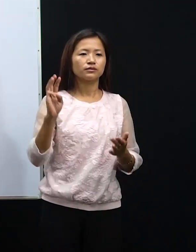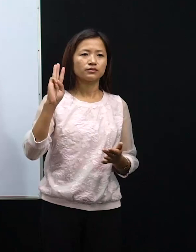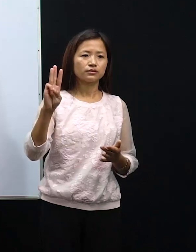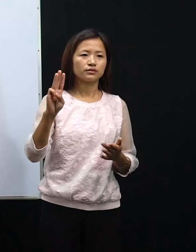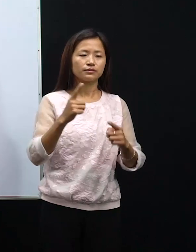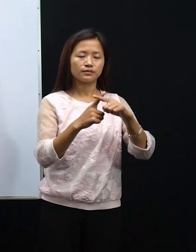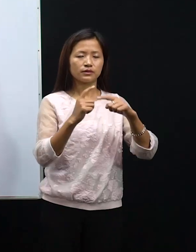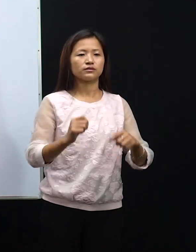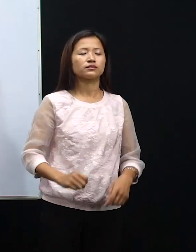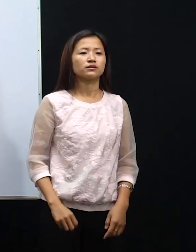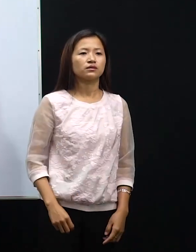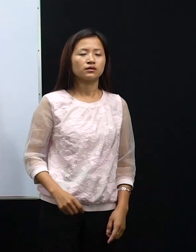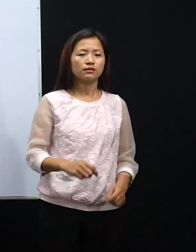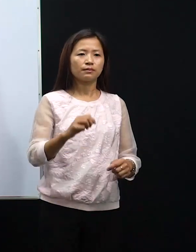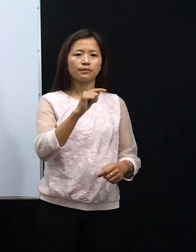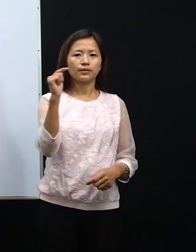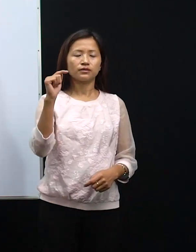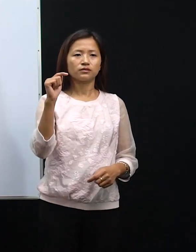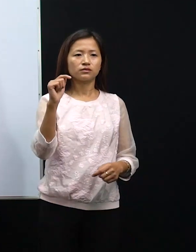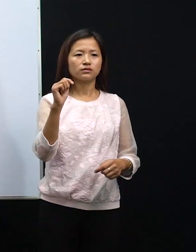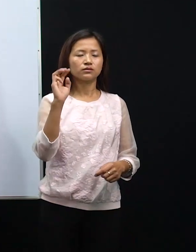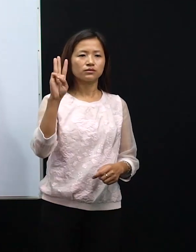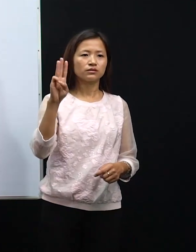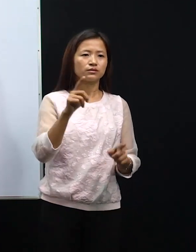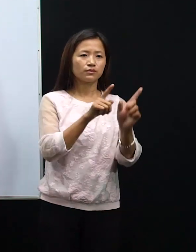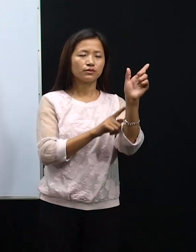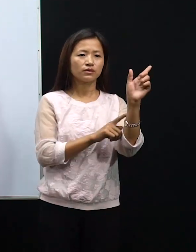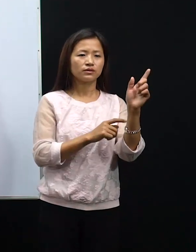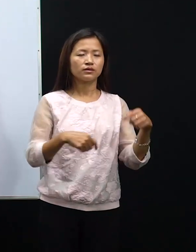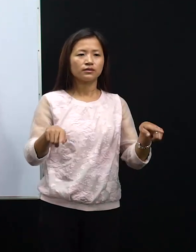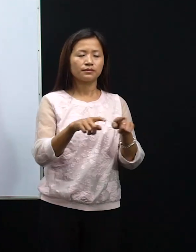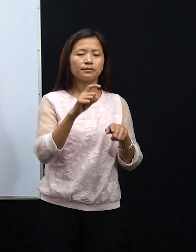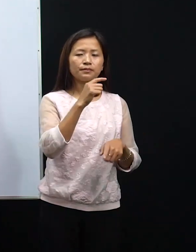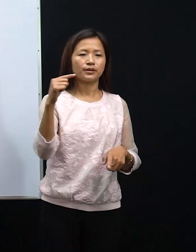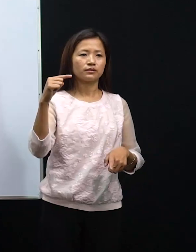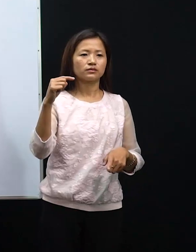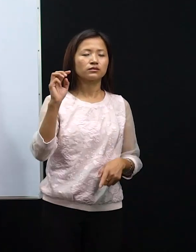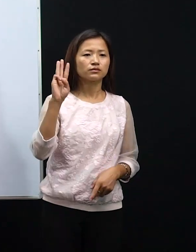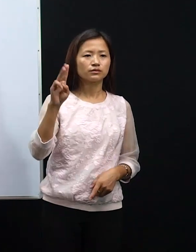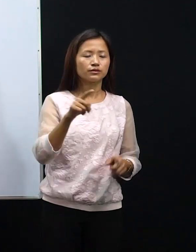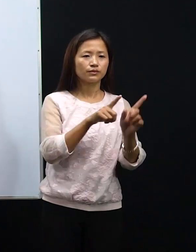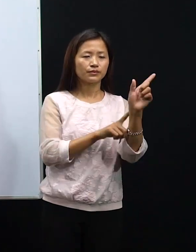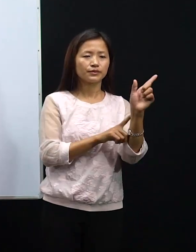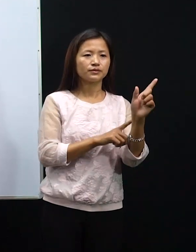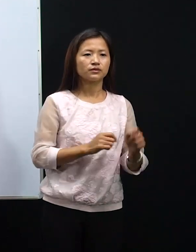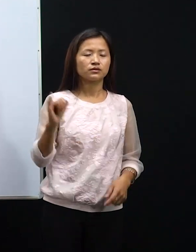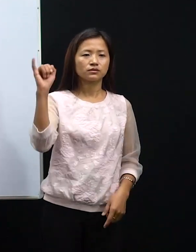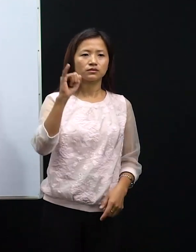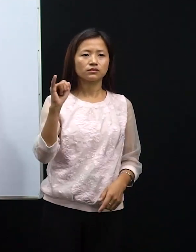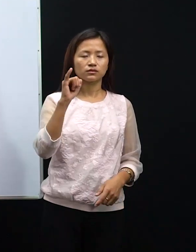minus 3y, minus 3y. Both are minus, so we will add them. So 6 plus 3